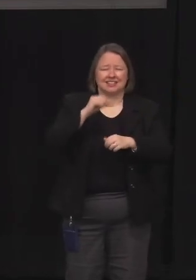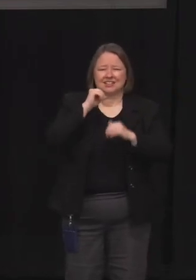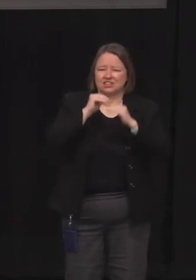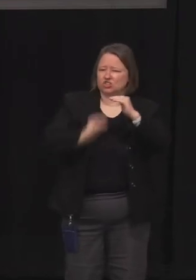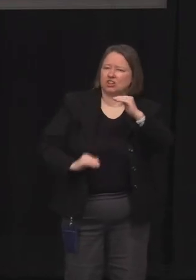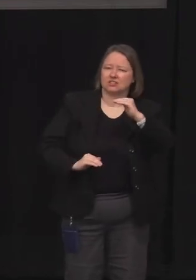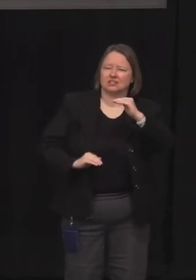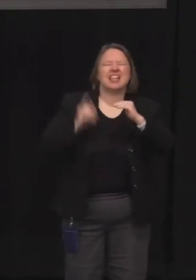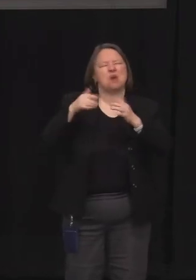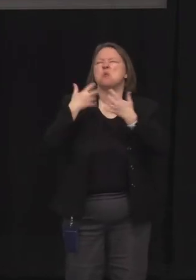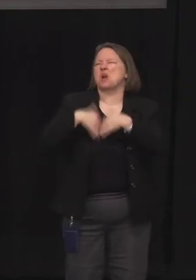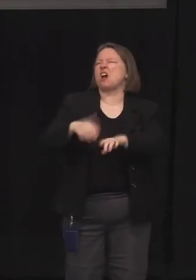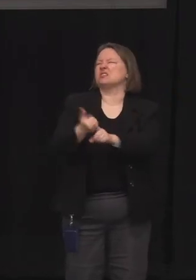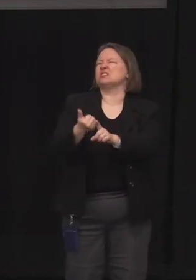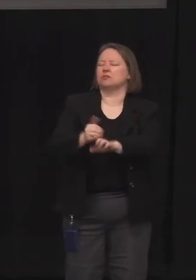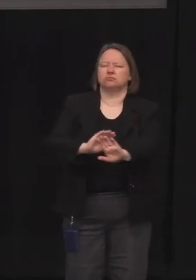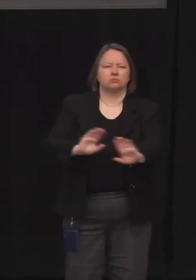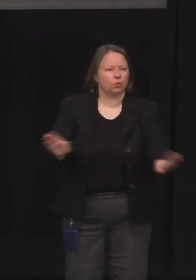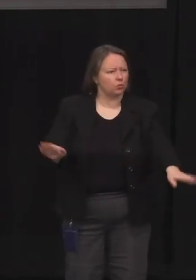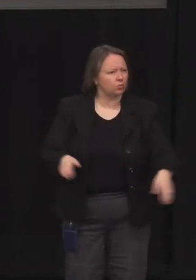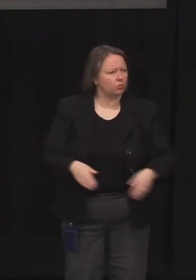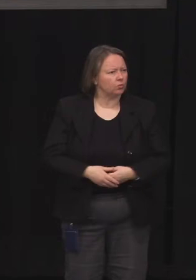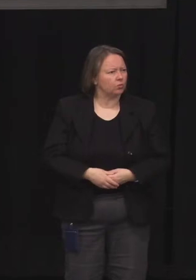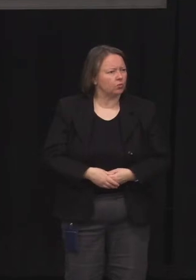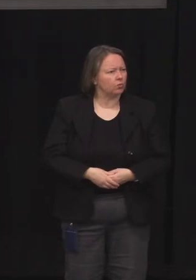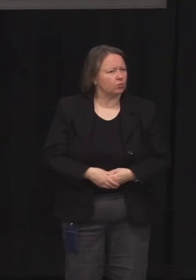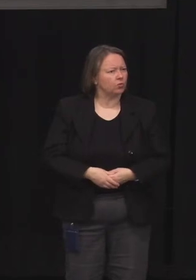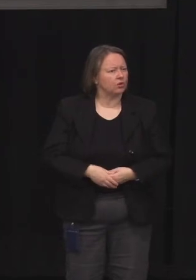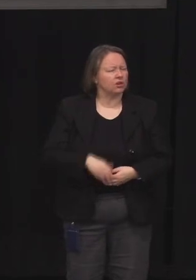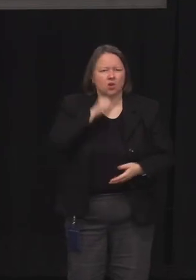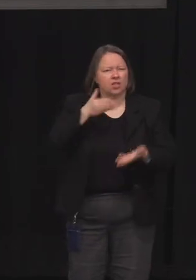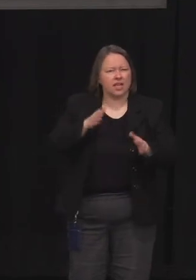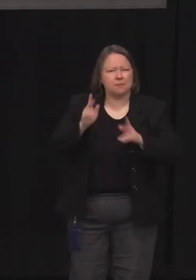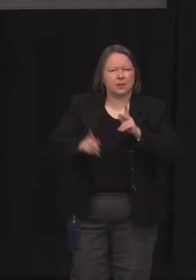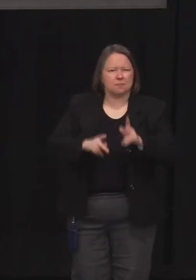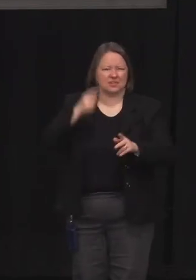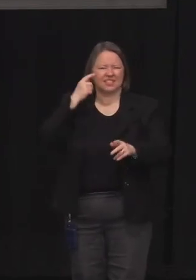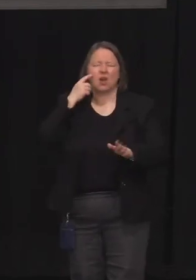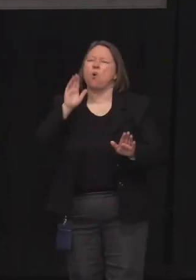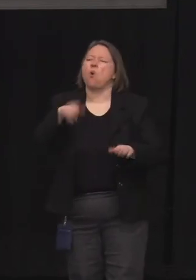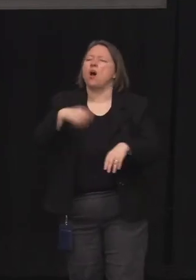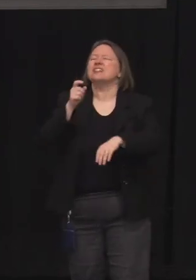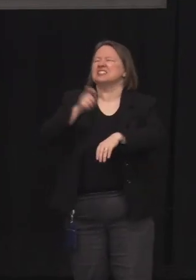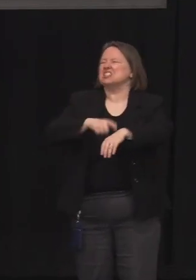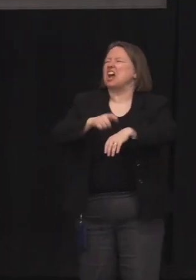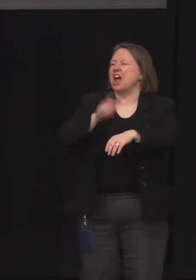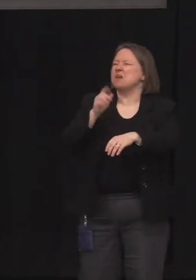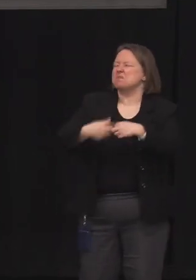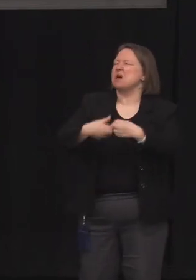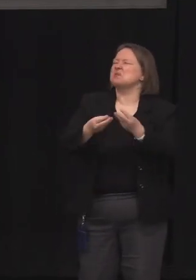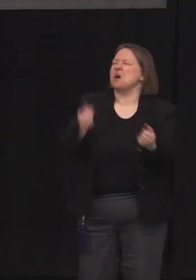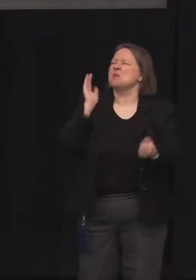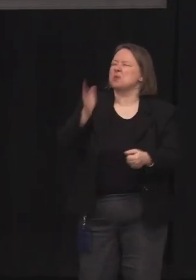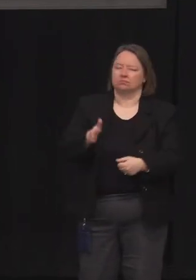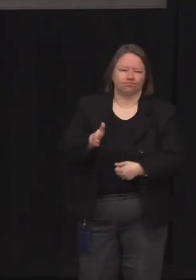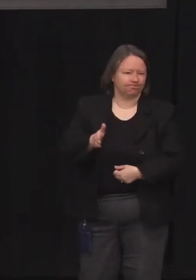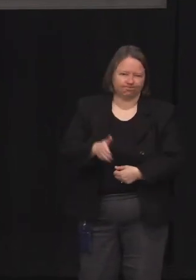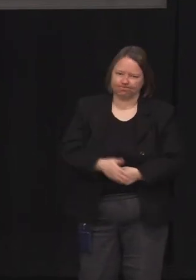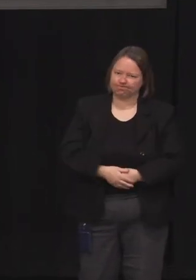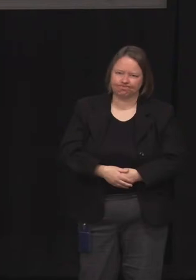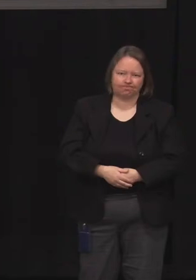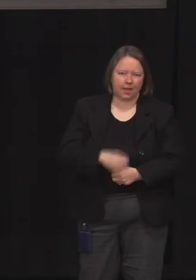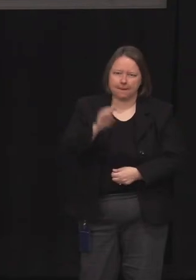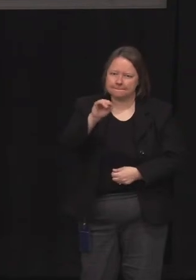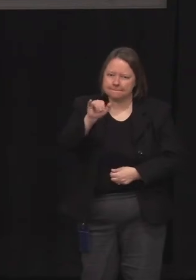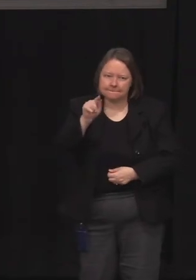out. Let nobody give you the impression that only time will solve the problem. That is a